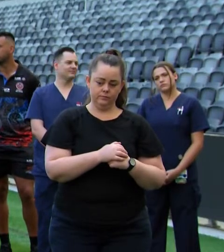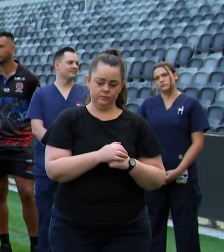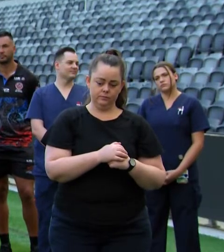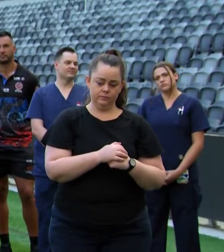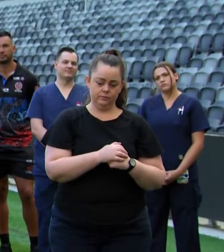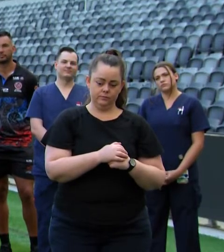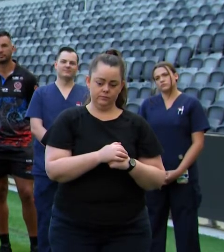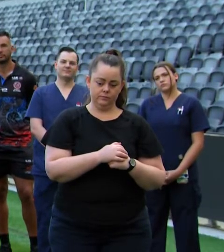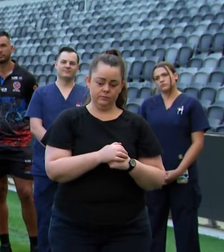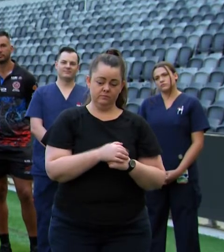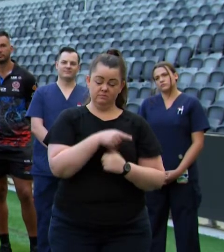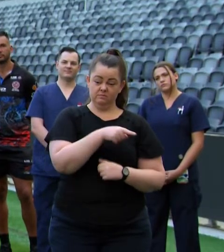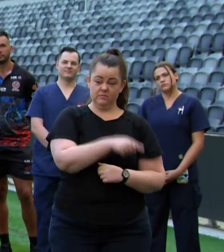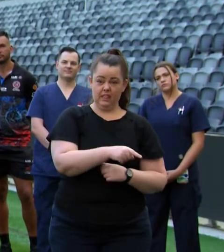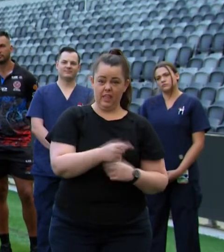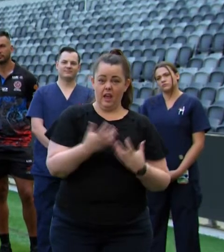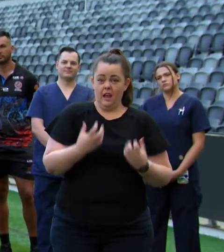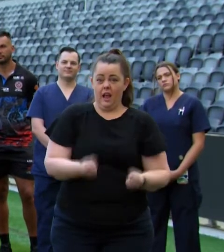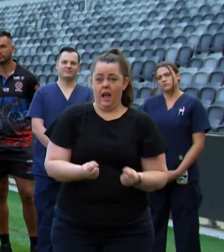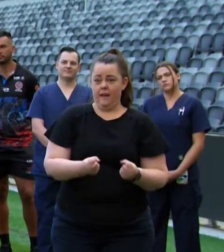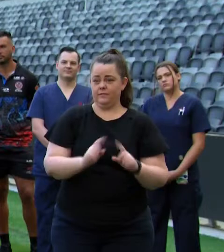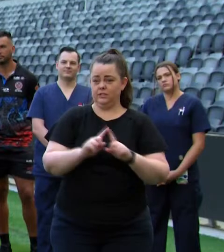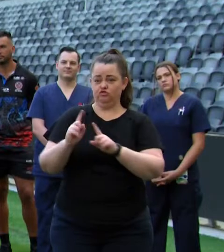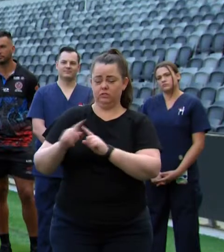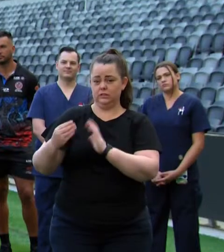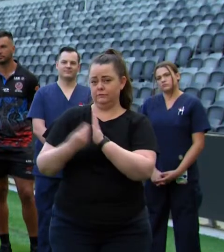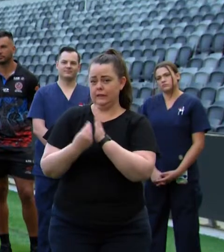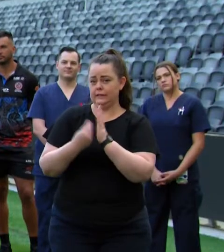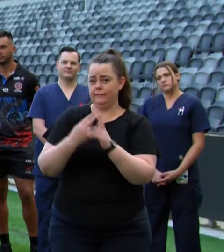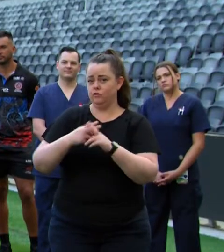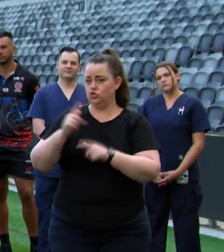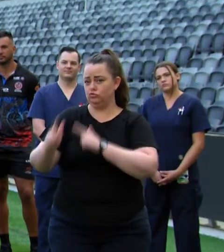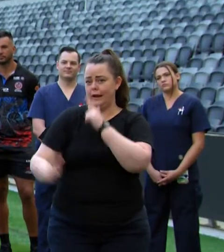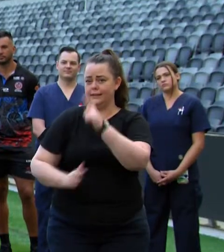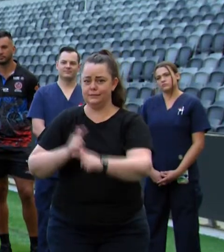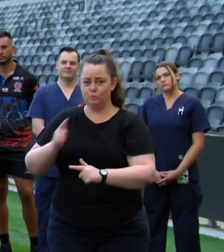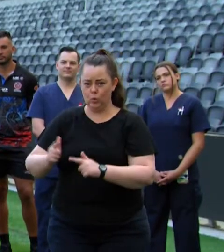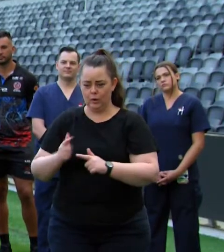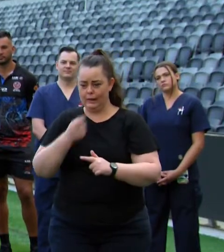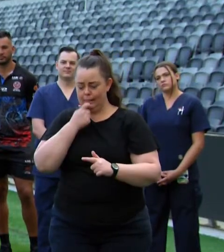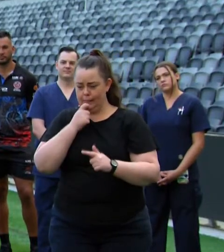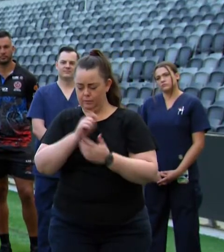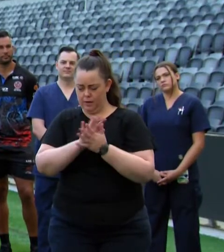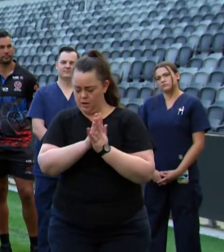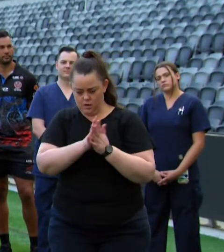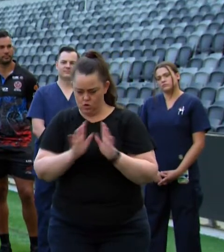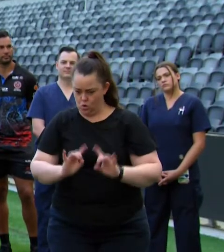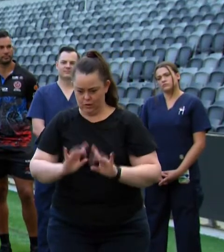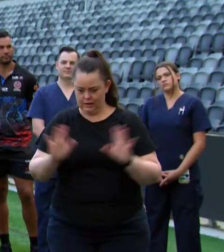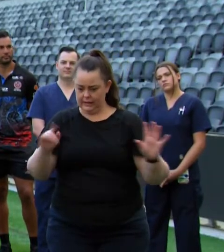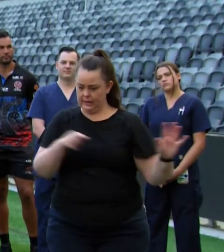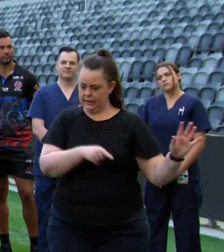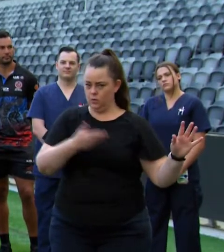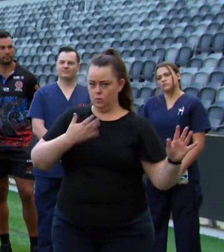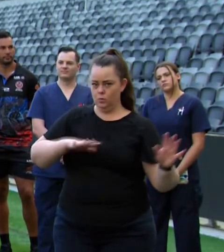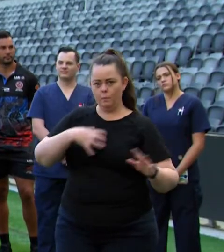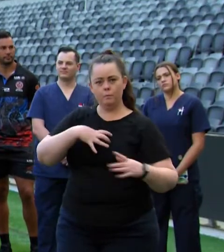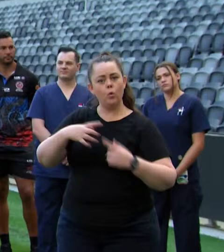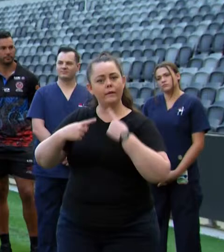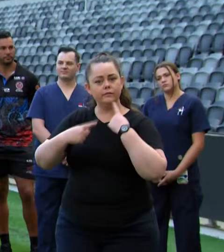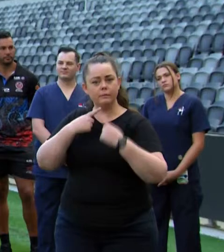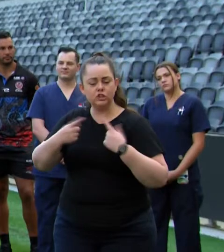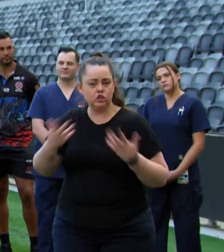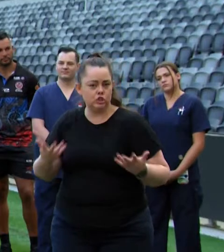the Transport Asset Holding Entity. They are facts. If there are issues in relation to the